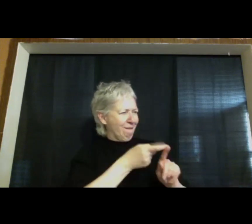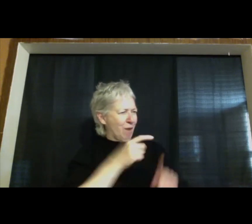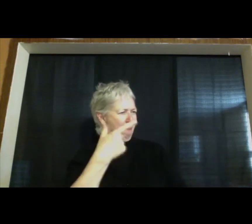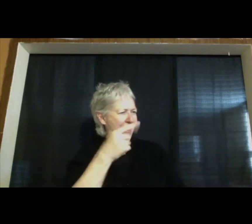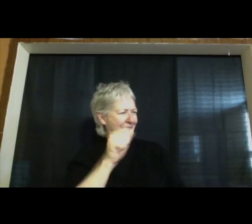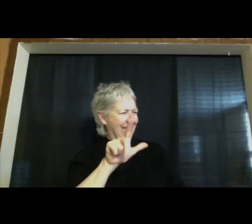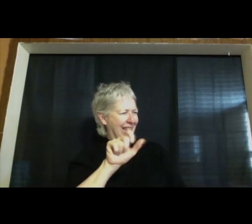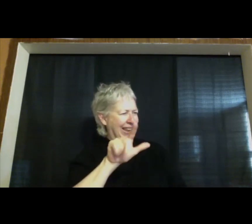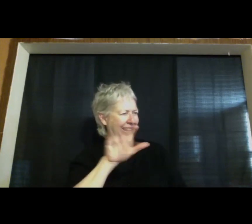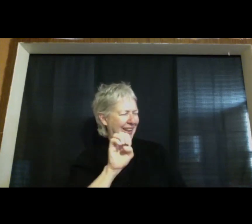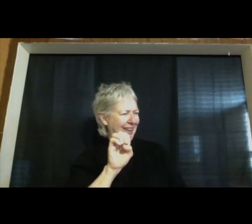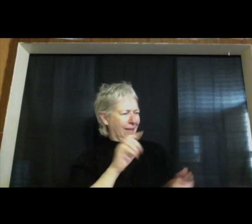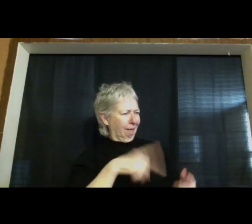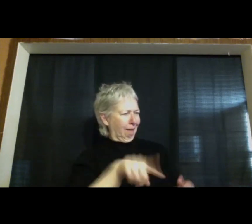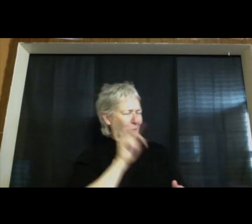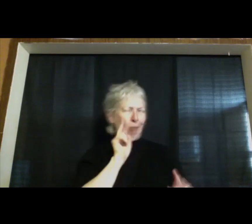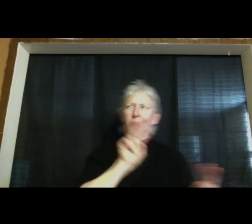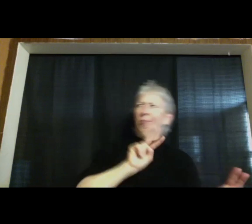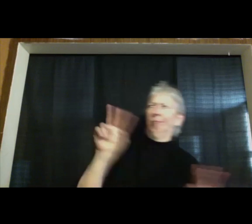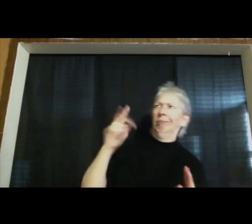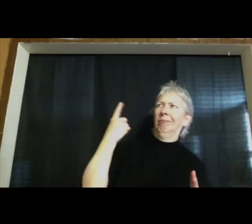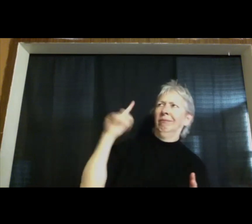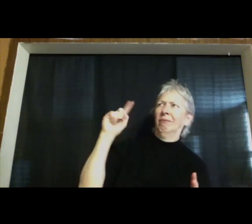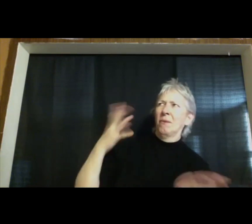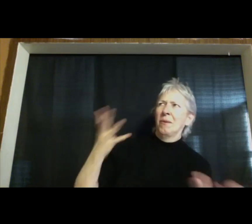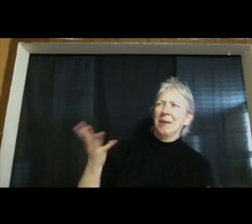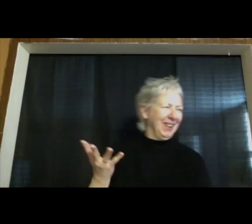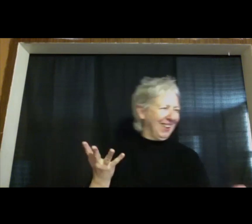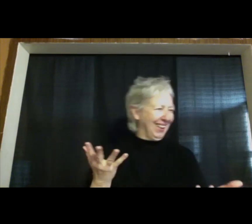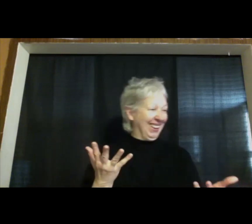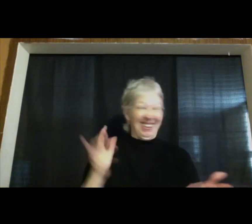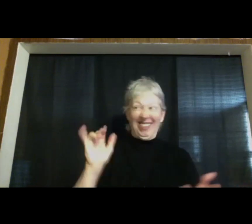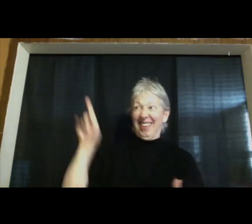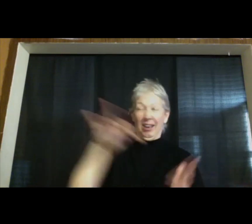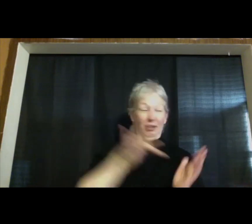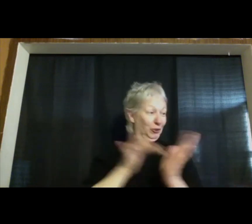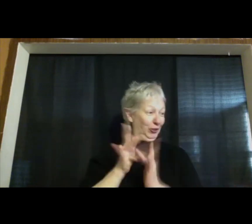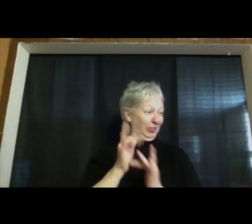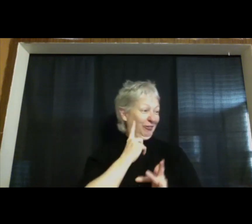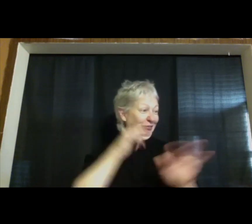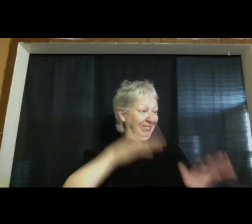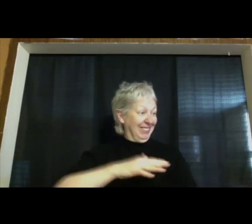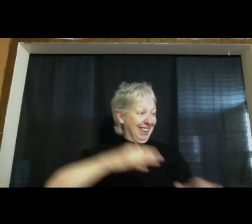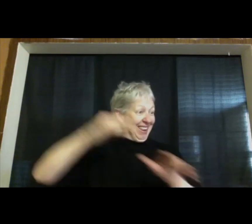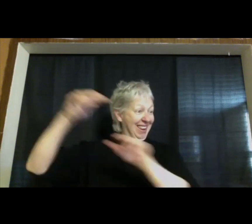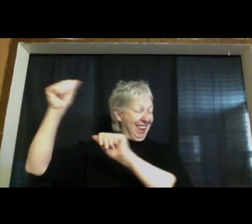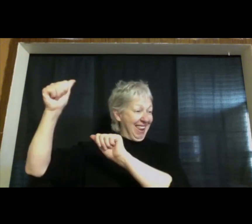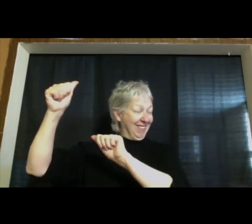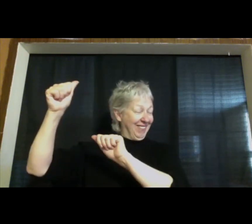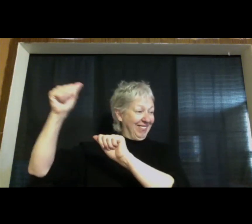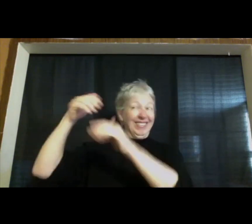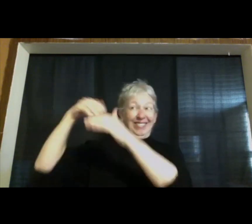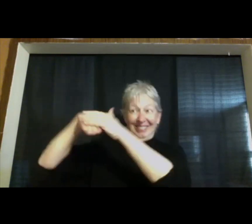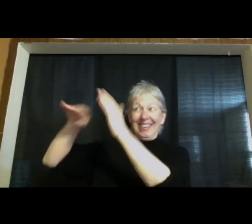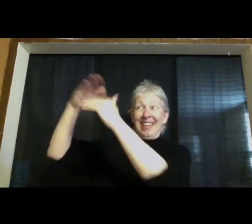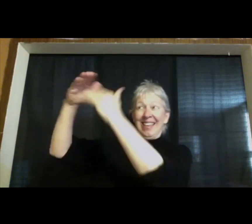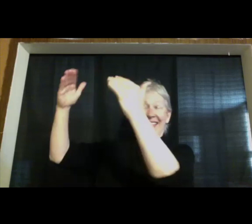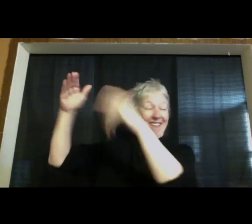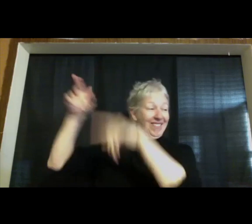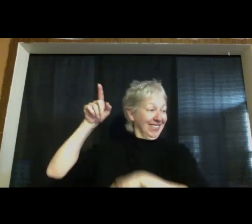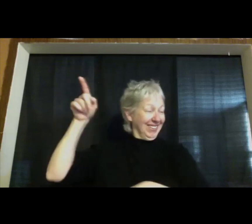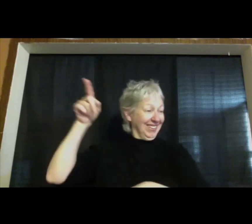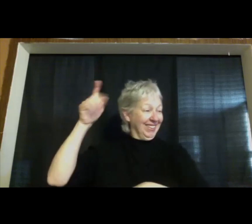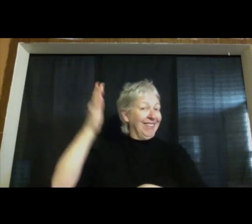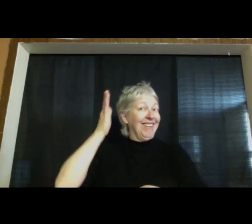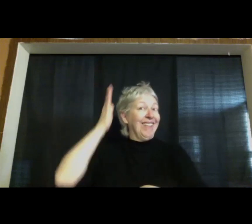why do you stand looking up toward heaven? This Jesus, who has been taken up from you into heaven, will come in the same